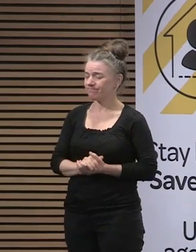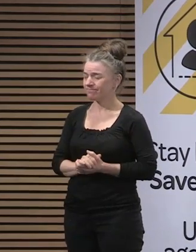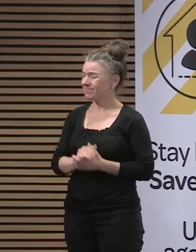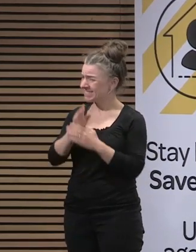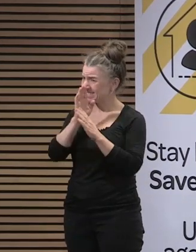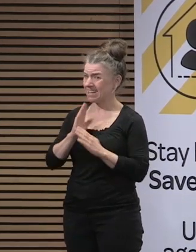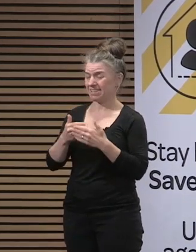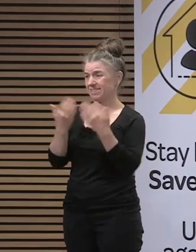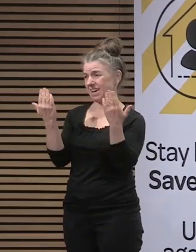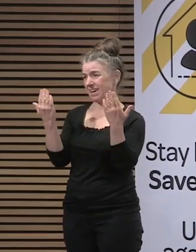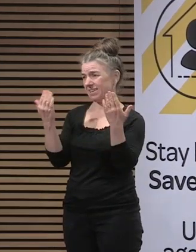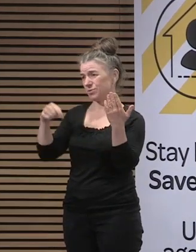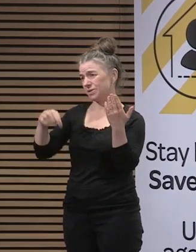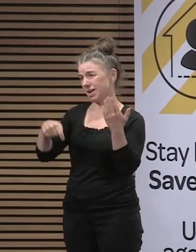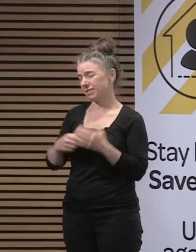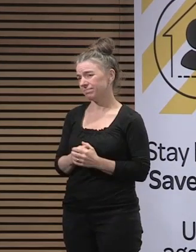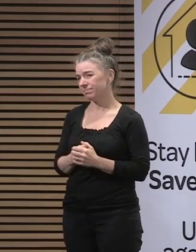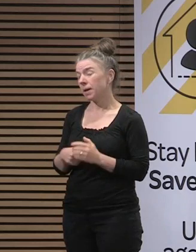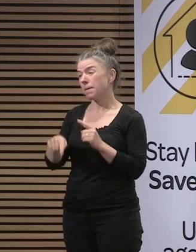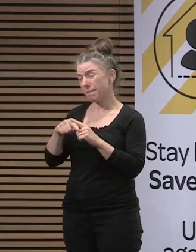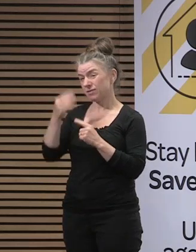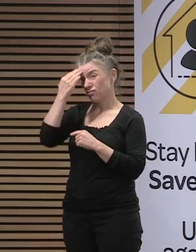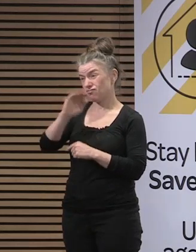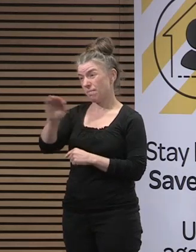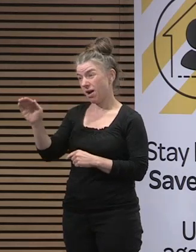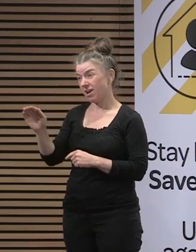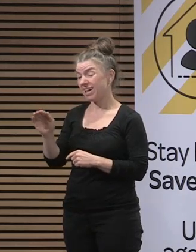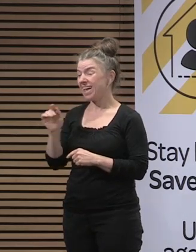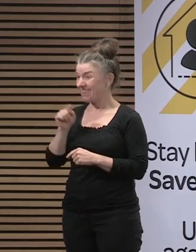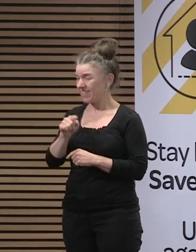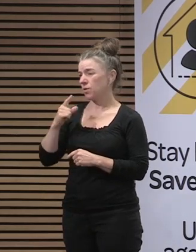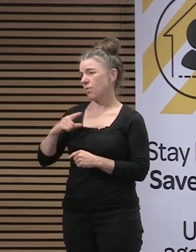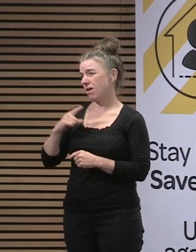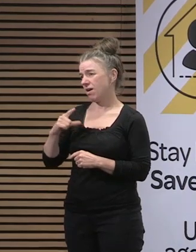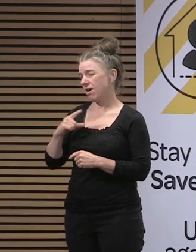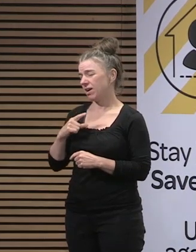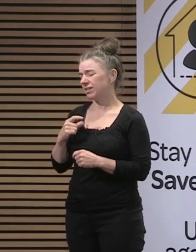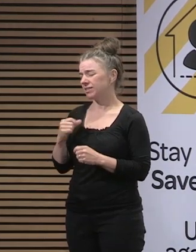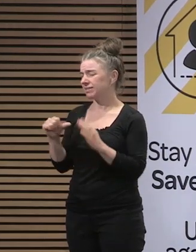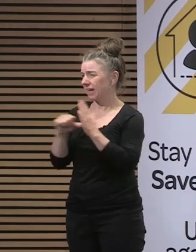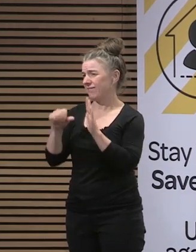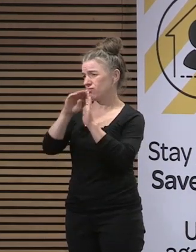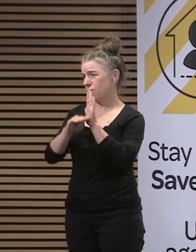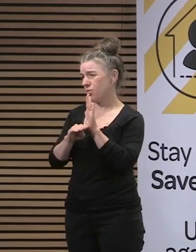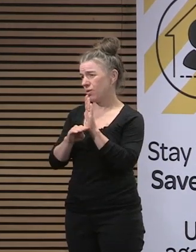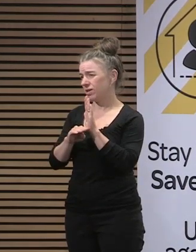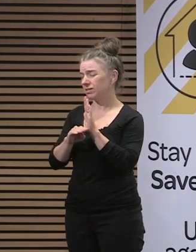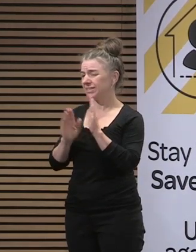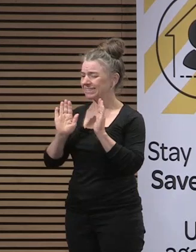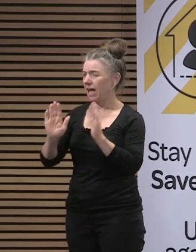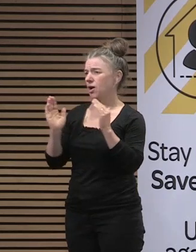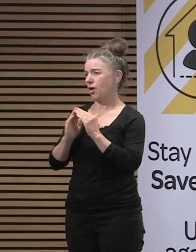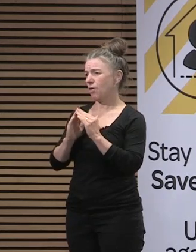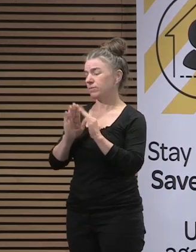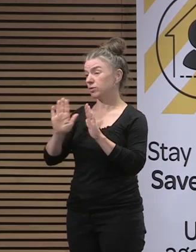very sad day, but it also brings home exactly why we are taking such strong measures to stop the spread of this